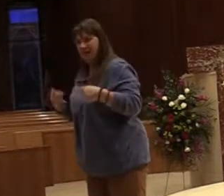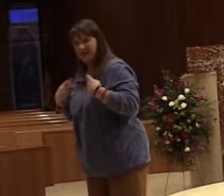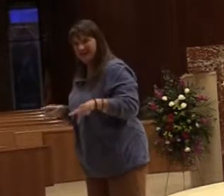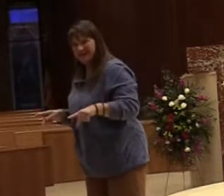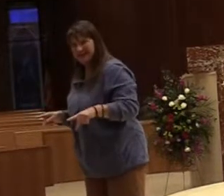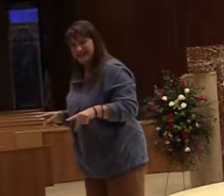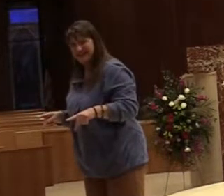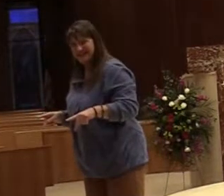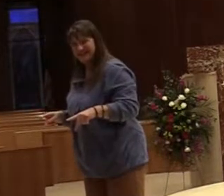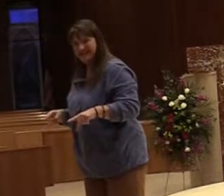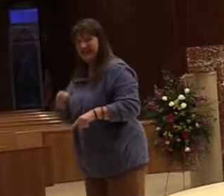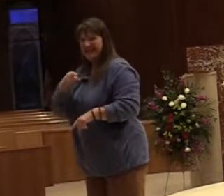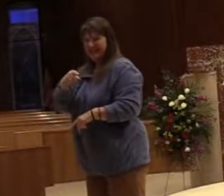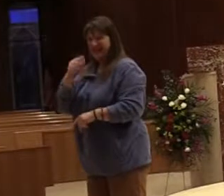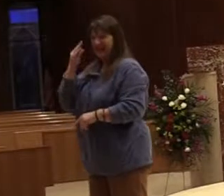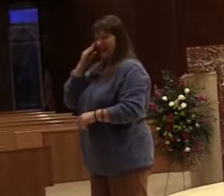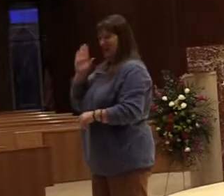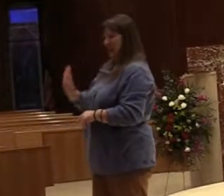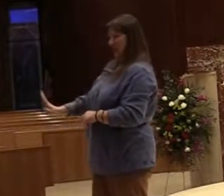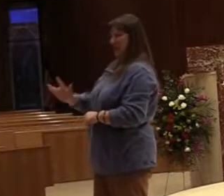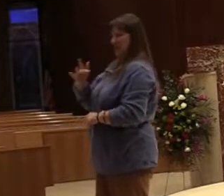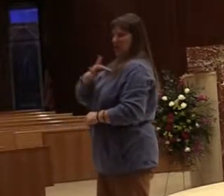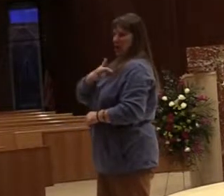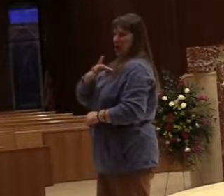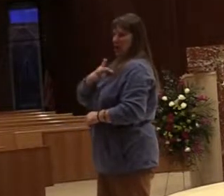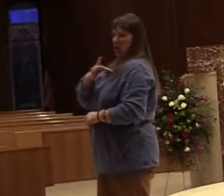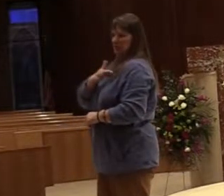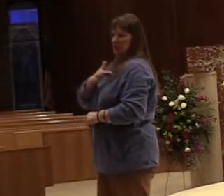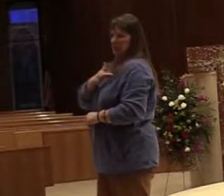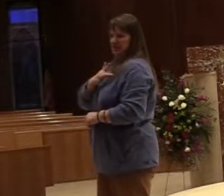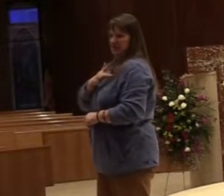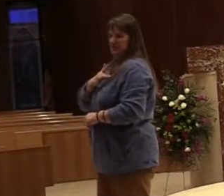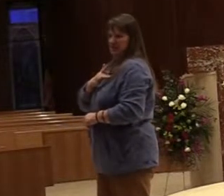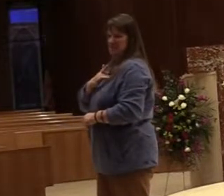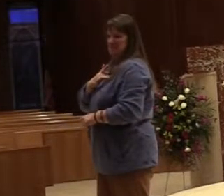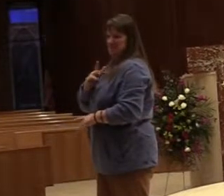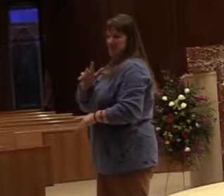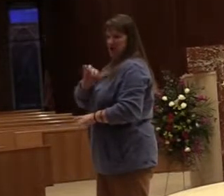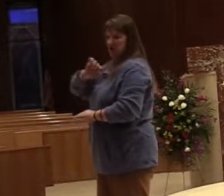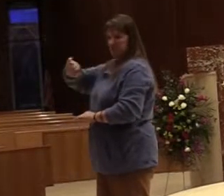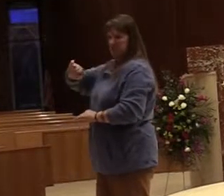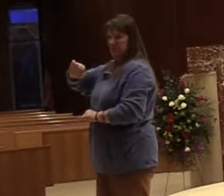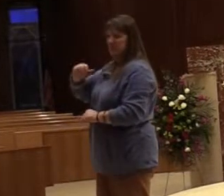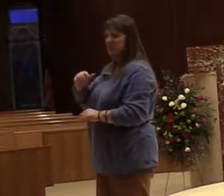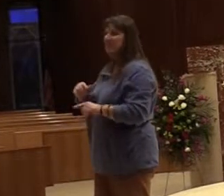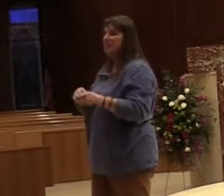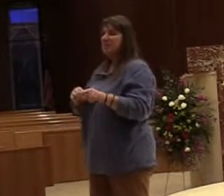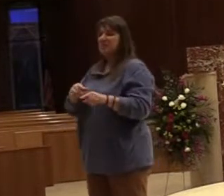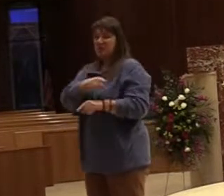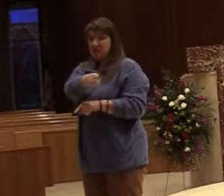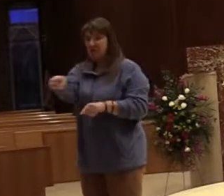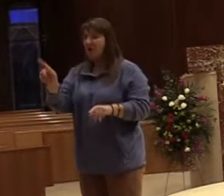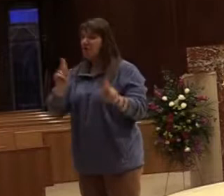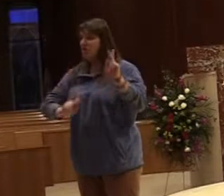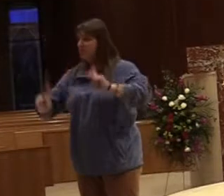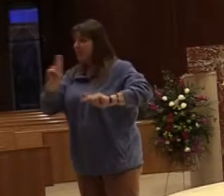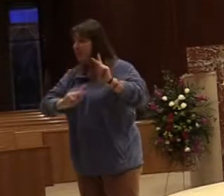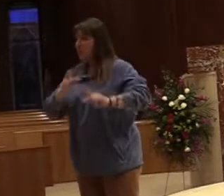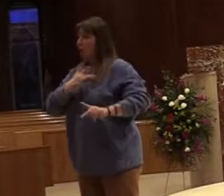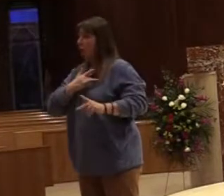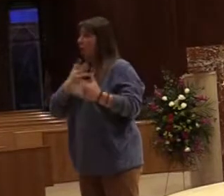knowing their hearts, knows that he's going to go after those who seek the truth. He's not interested in people who are trying to promote their